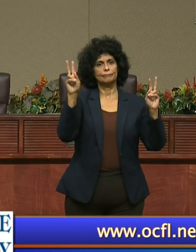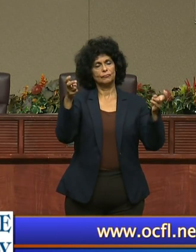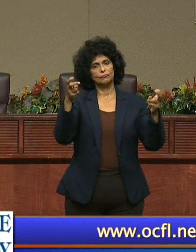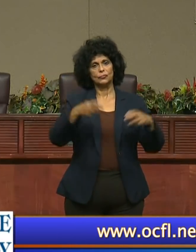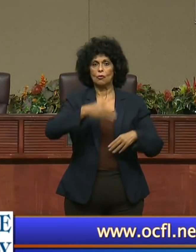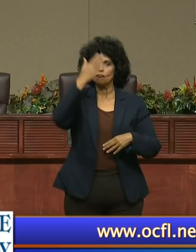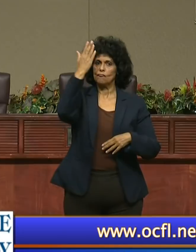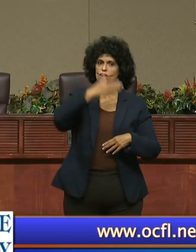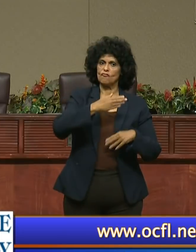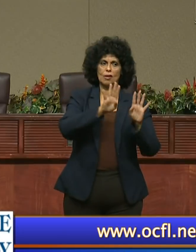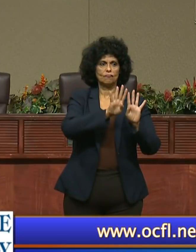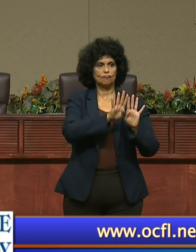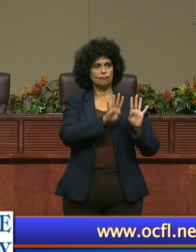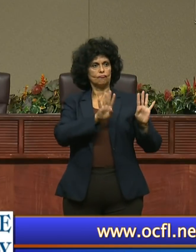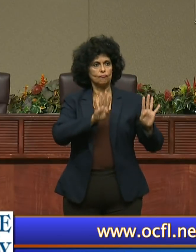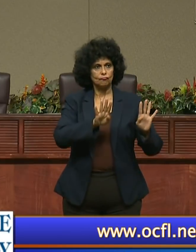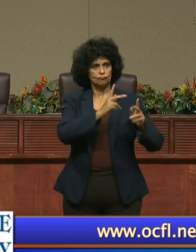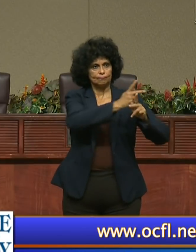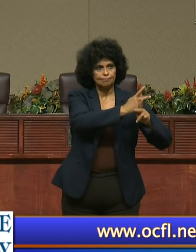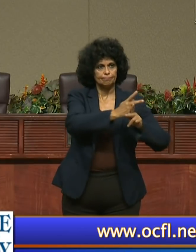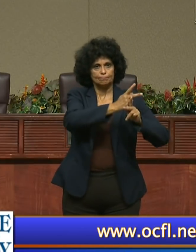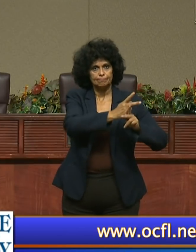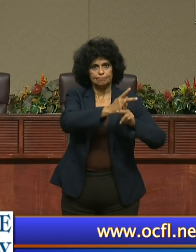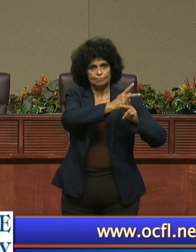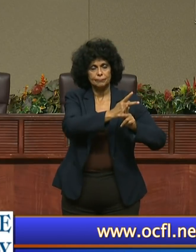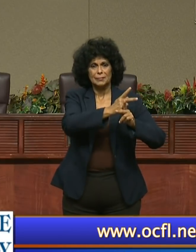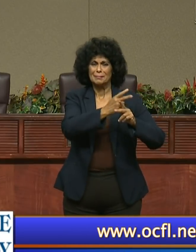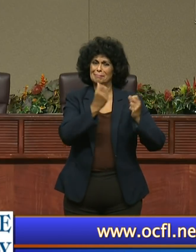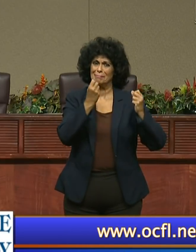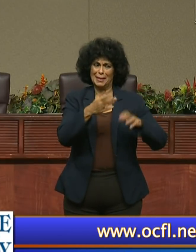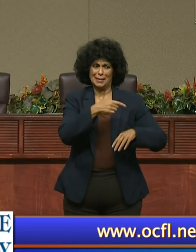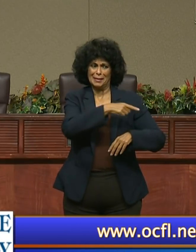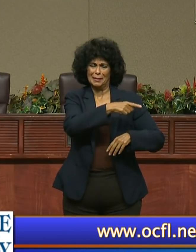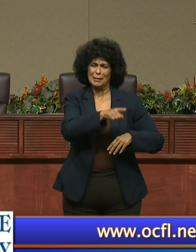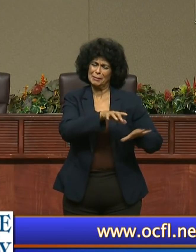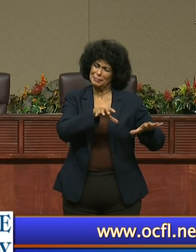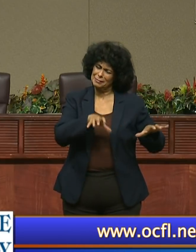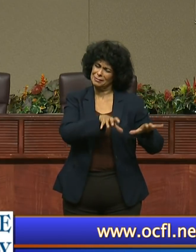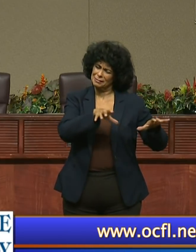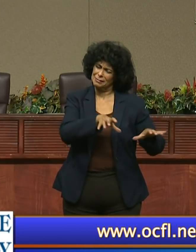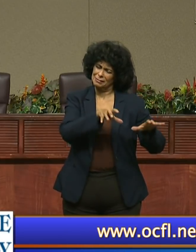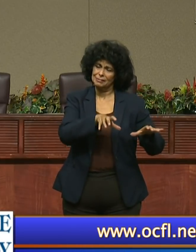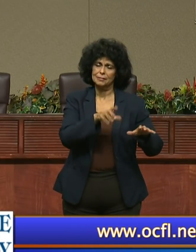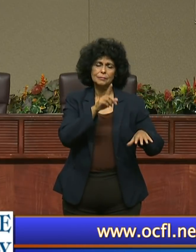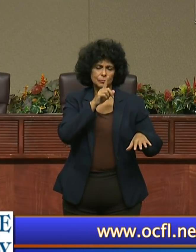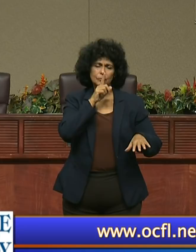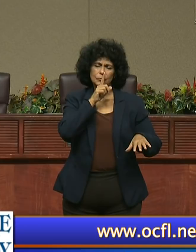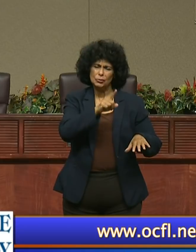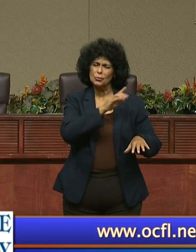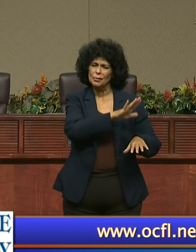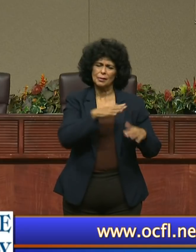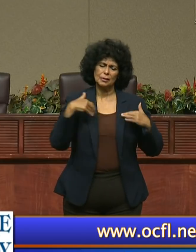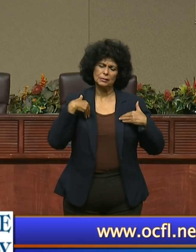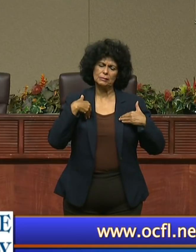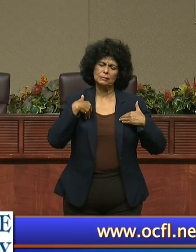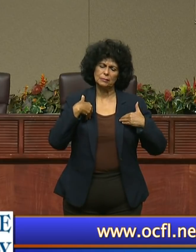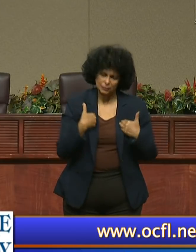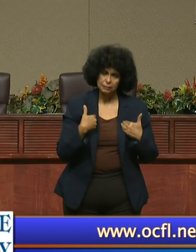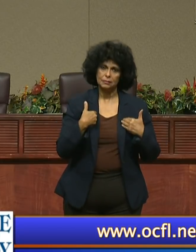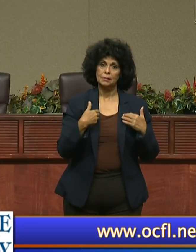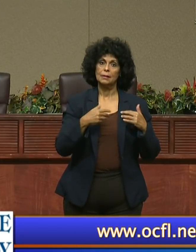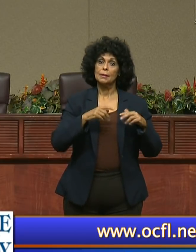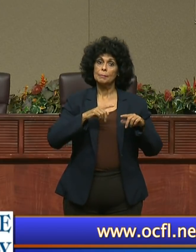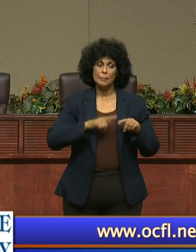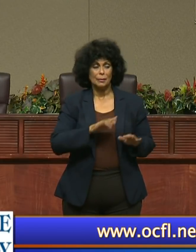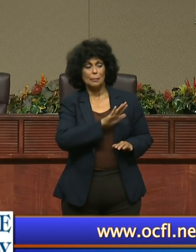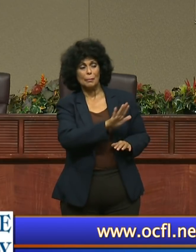I'm certain that fatigue has set in for many of them, but we do appreciate the work that our healthcare workers